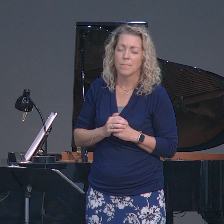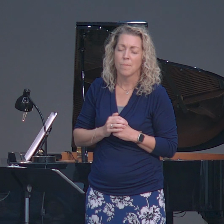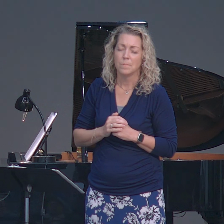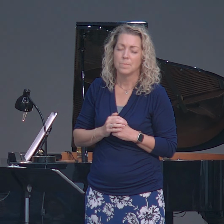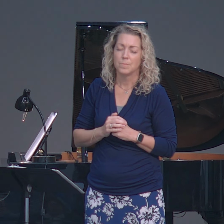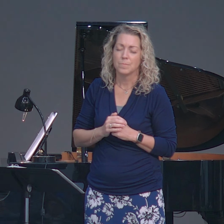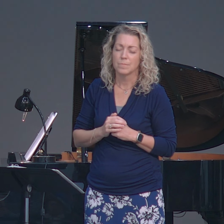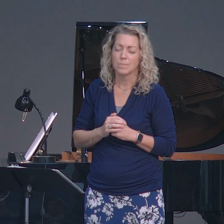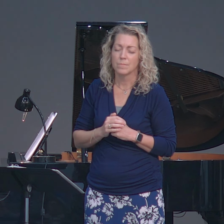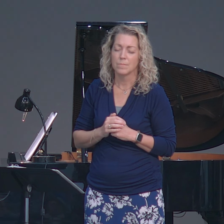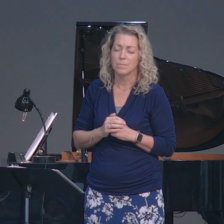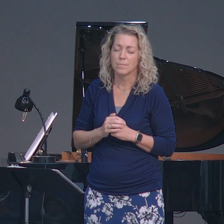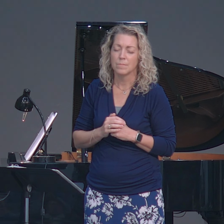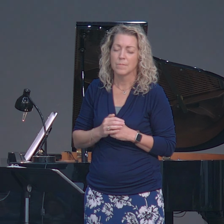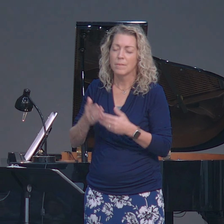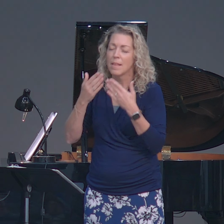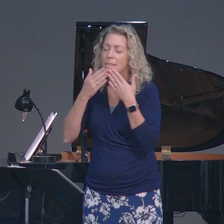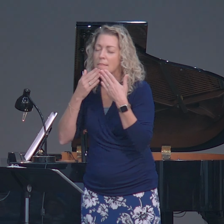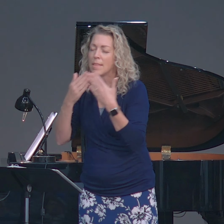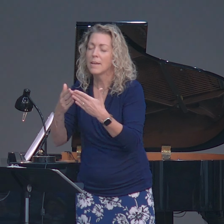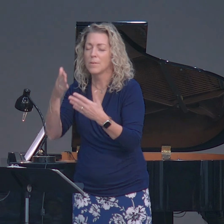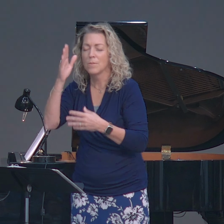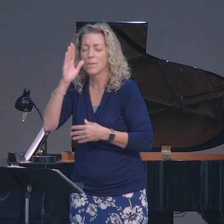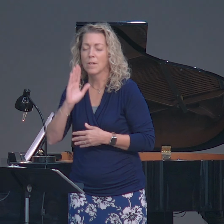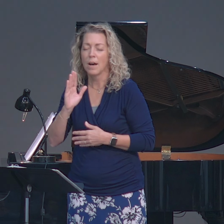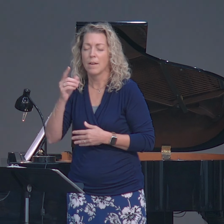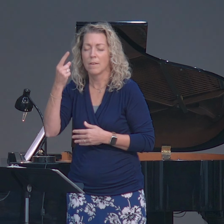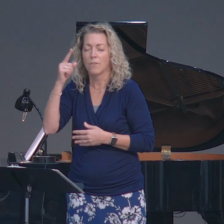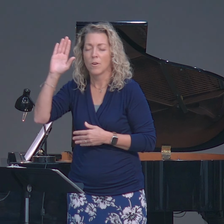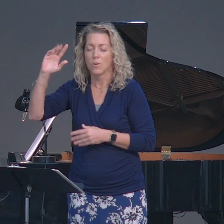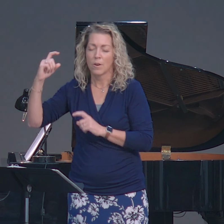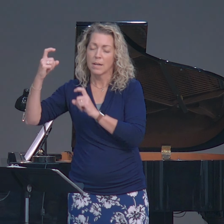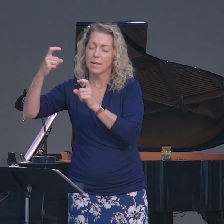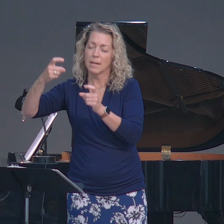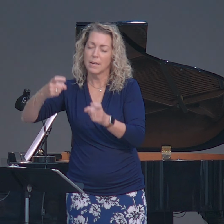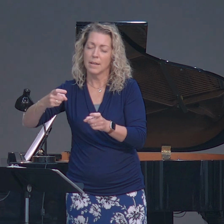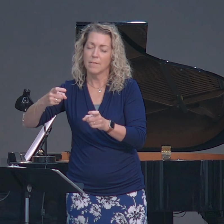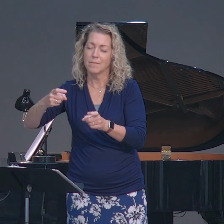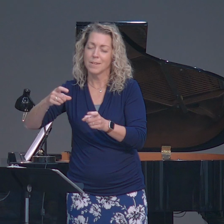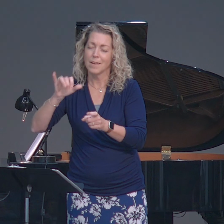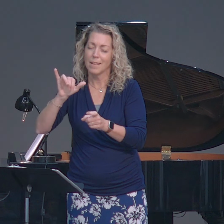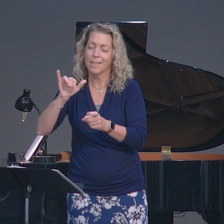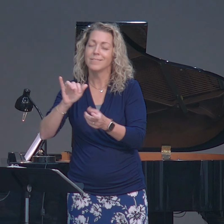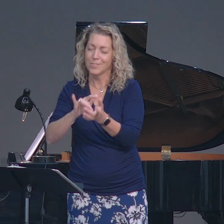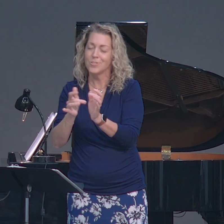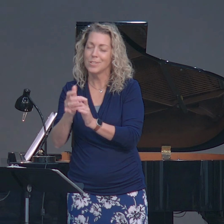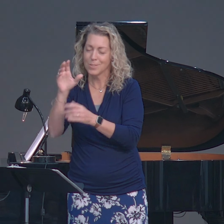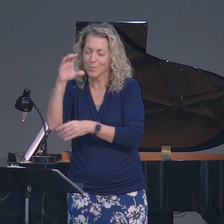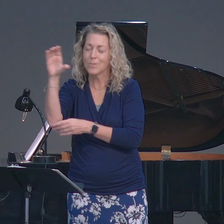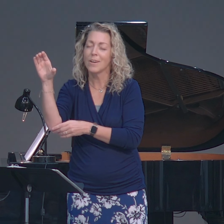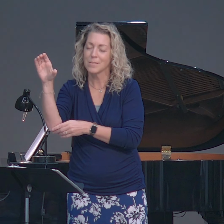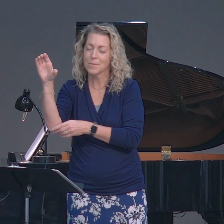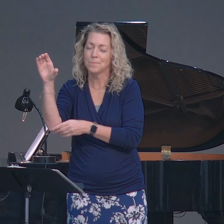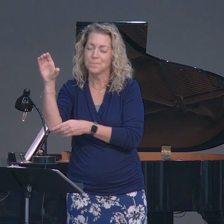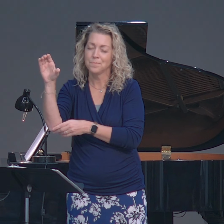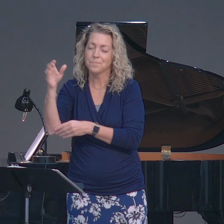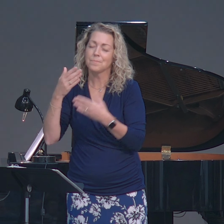reconciliation. We just thank you, God, for your gift of Jesus on the cross. We thank you for